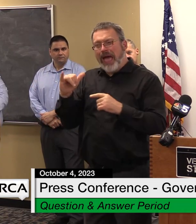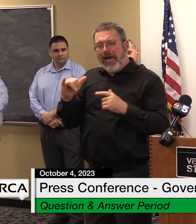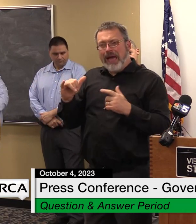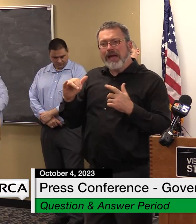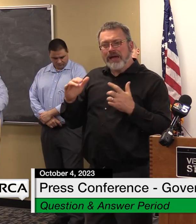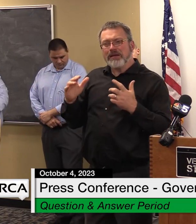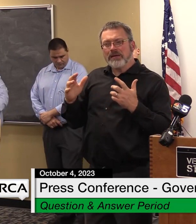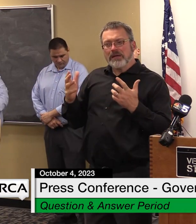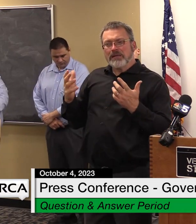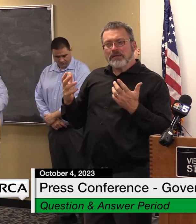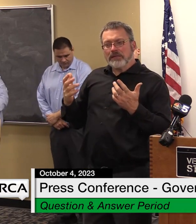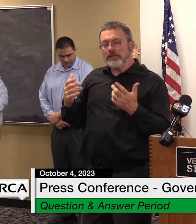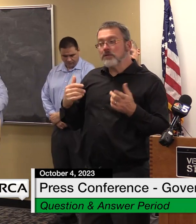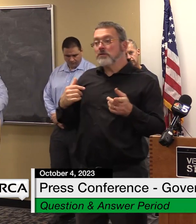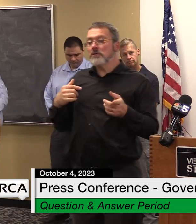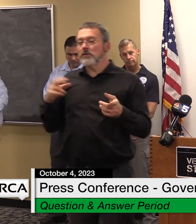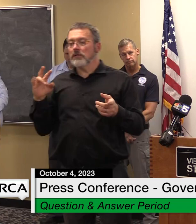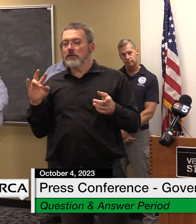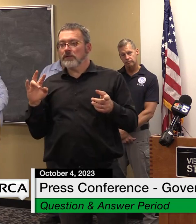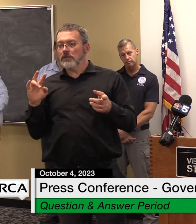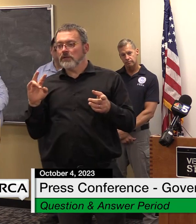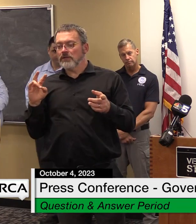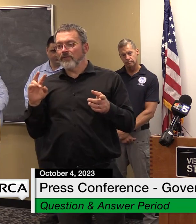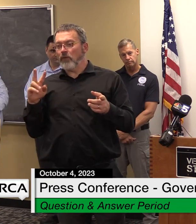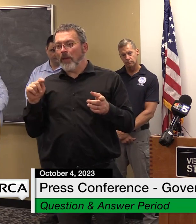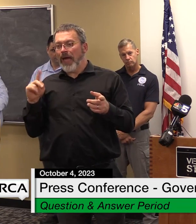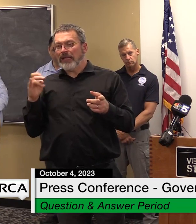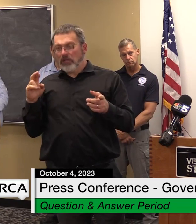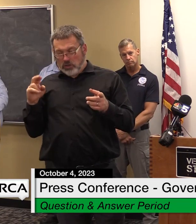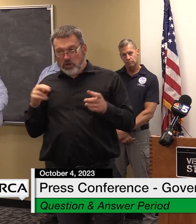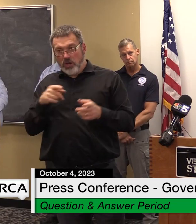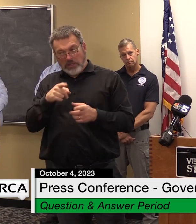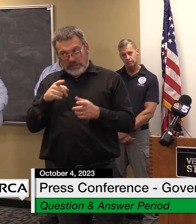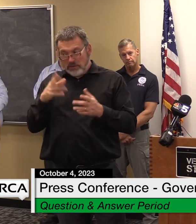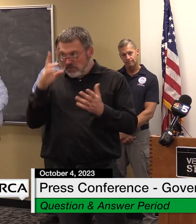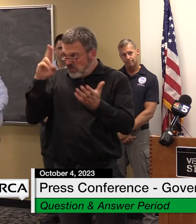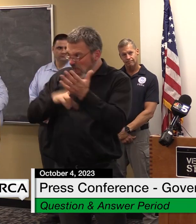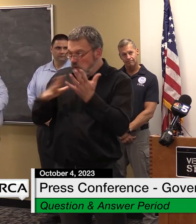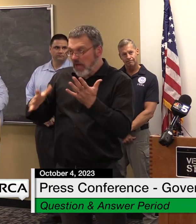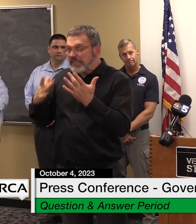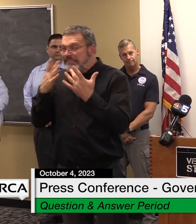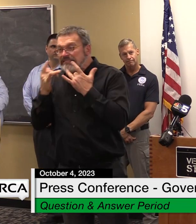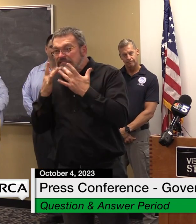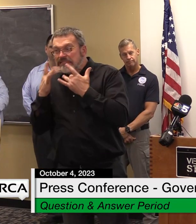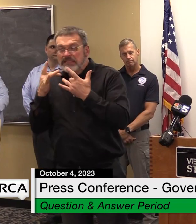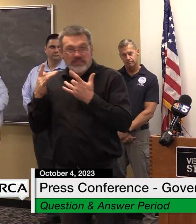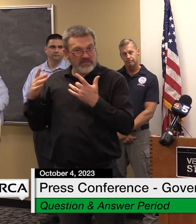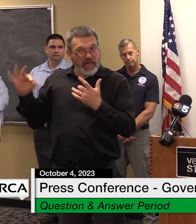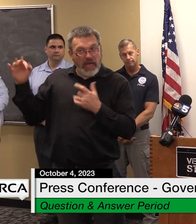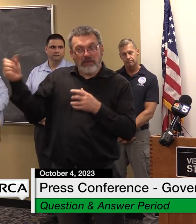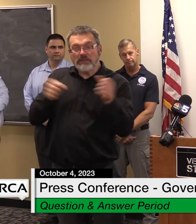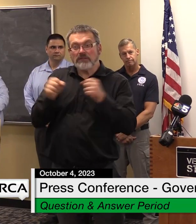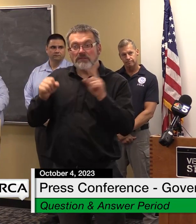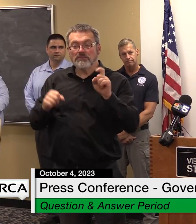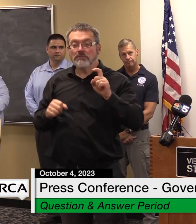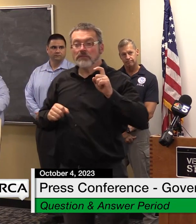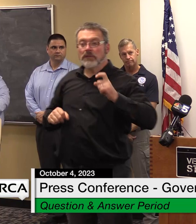What are you finding are the biggest problems? Just finding people who can do the work, or are that I don't know. I mean,